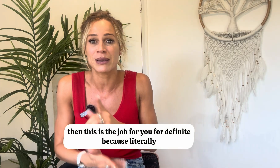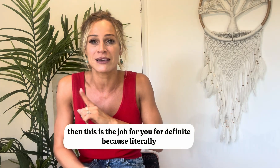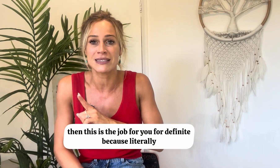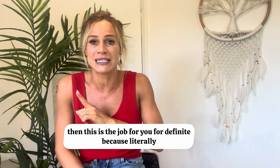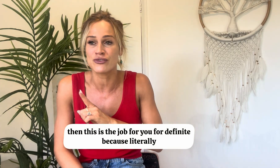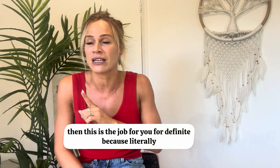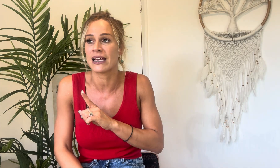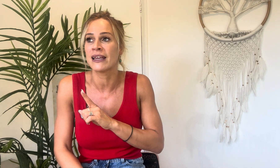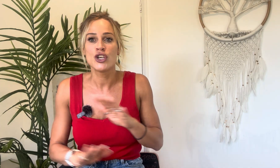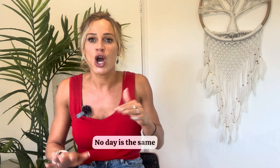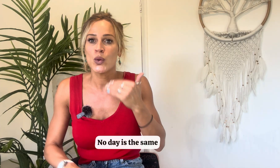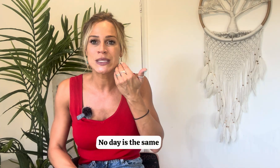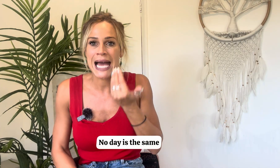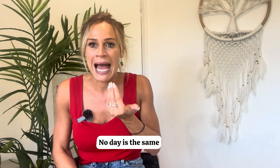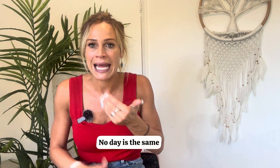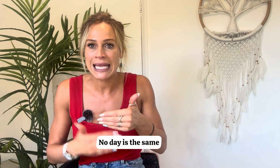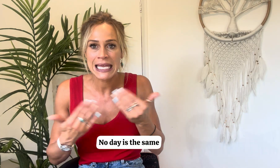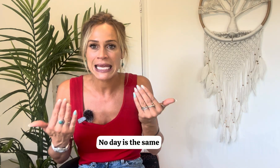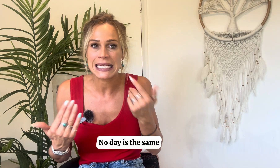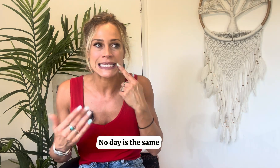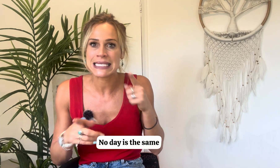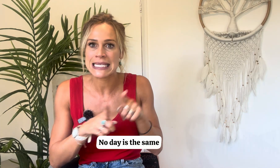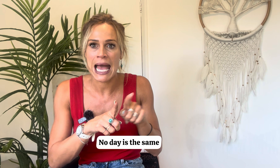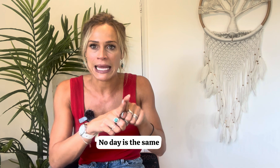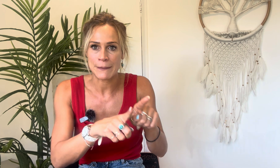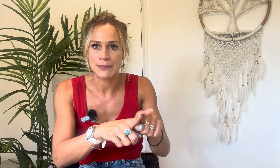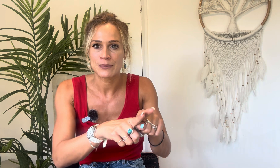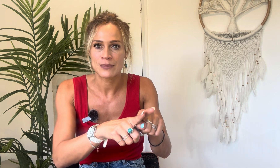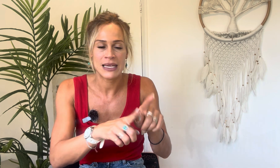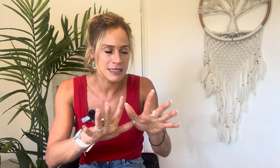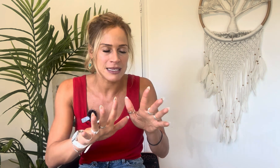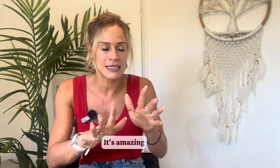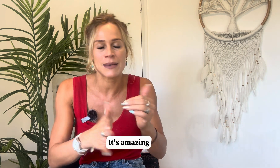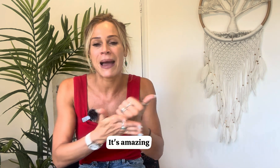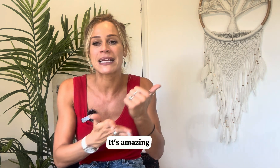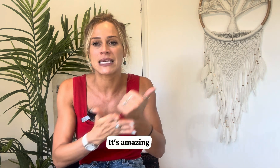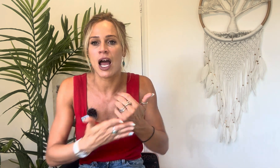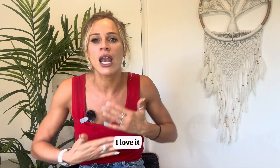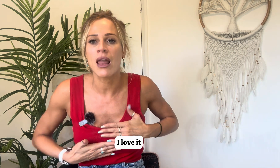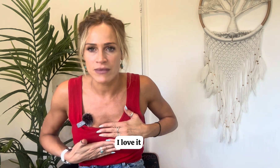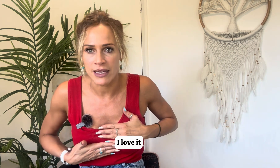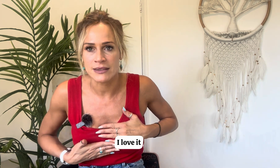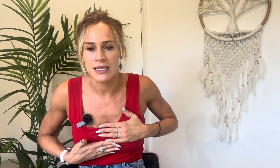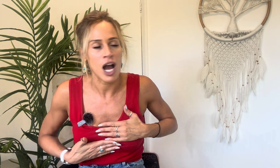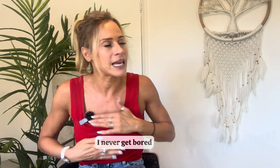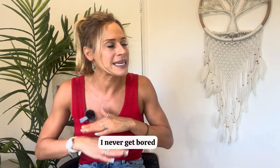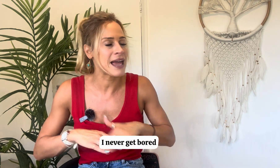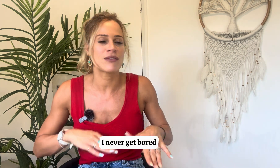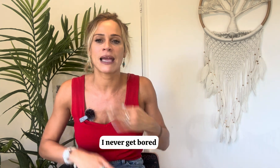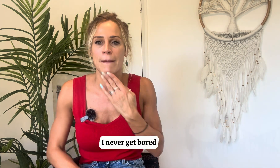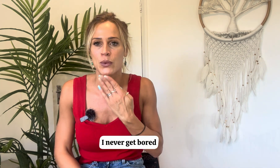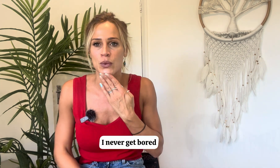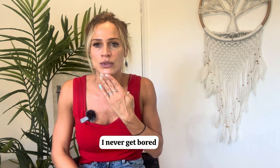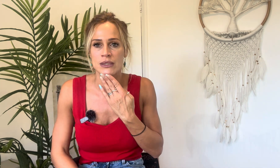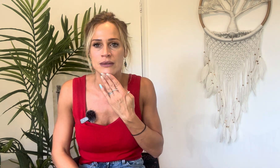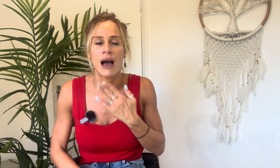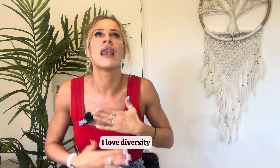because literally no day is the same. It's amazing. I love it. I never get bored. I